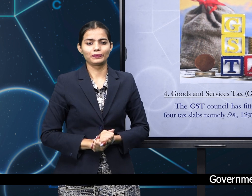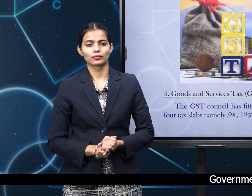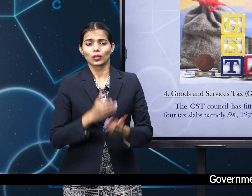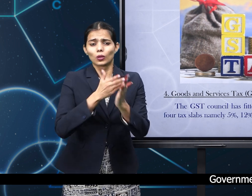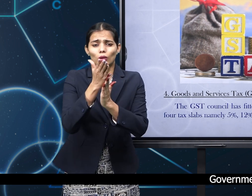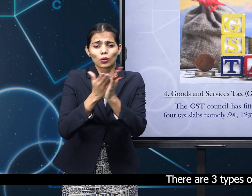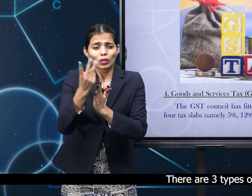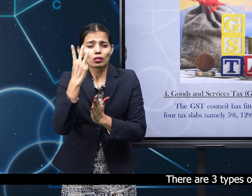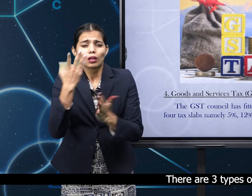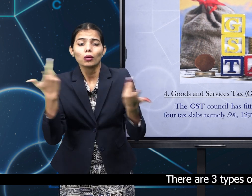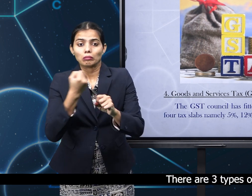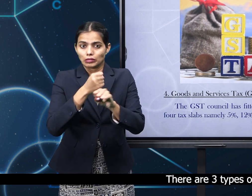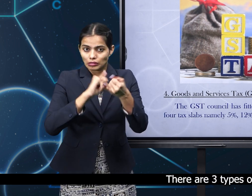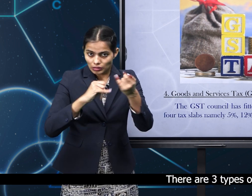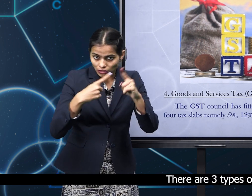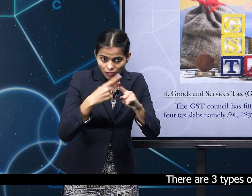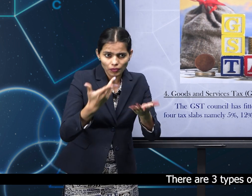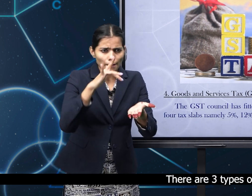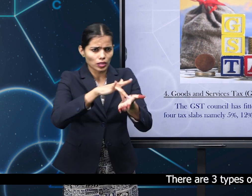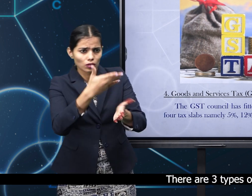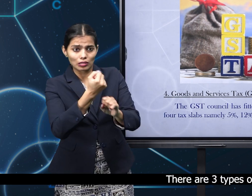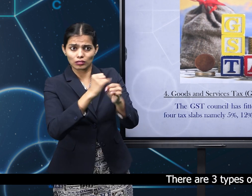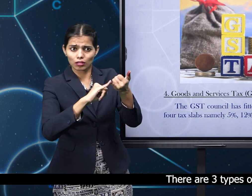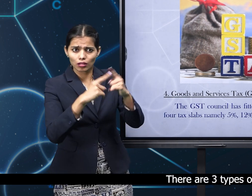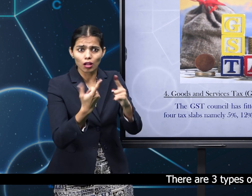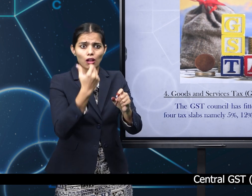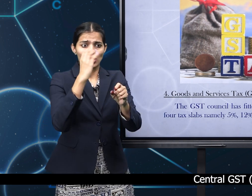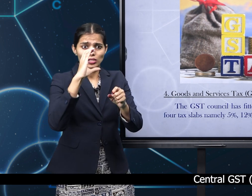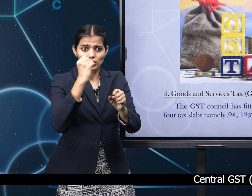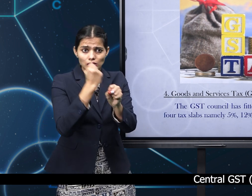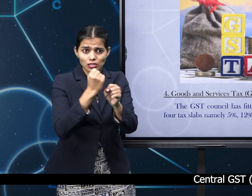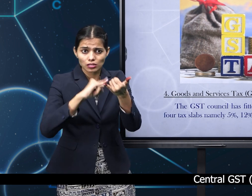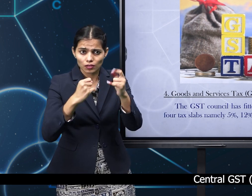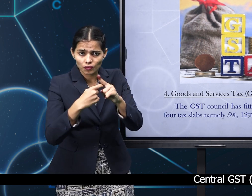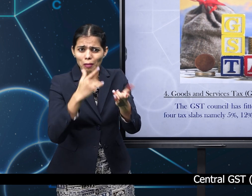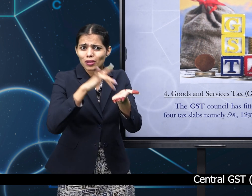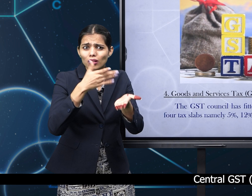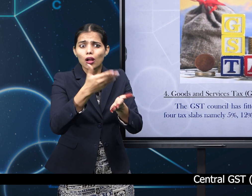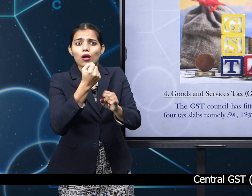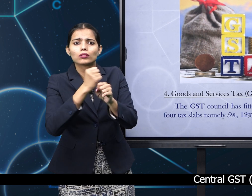There are three types of GST, namely central GST, CGST,